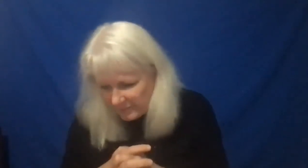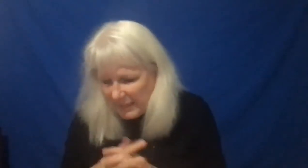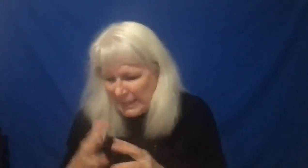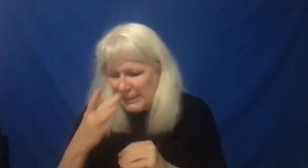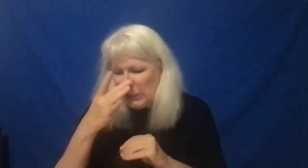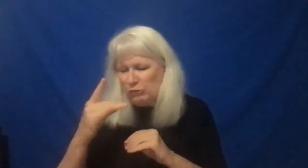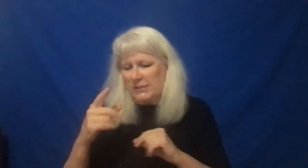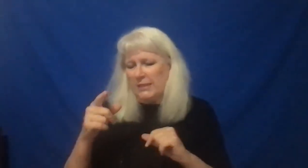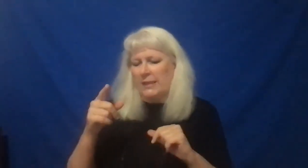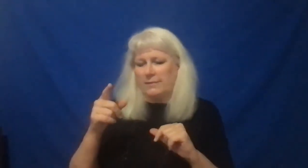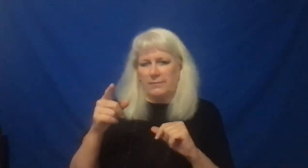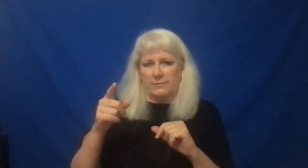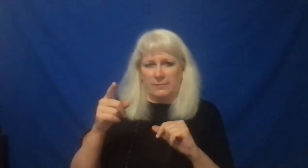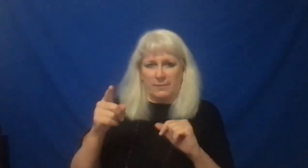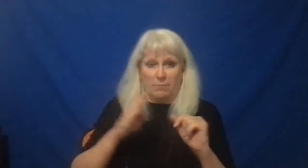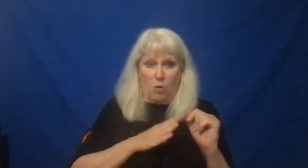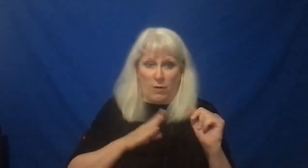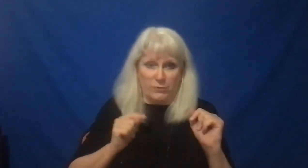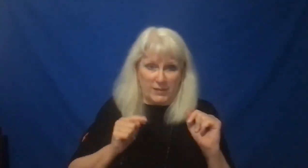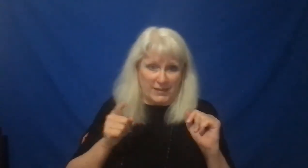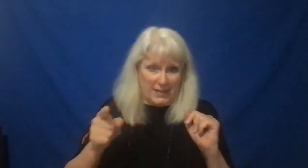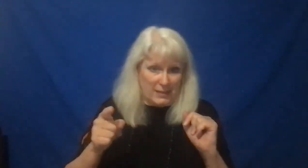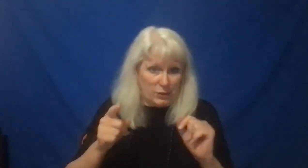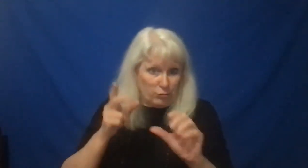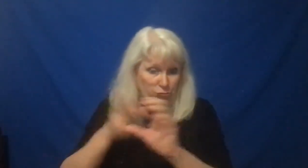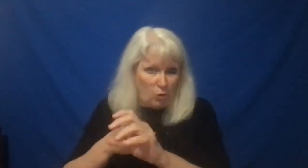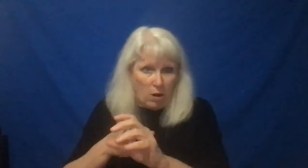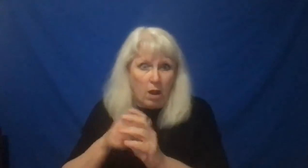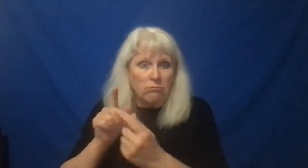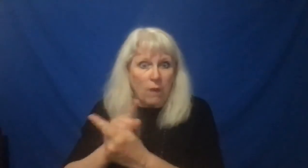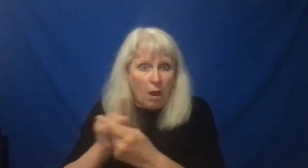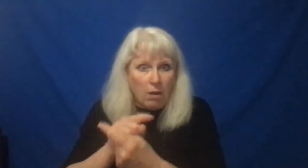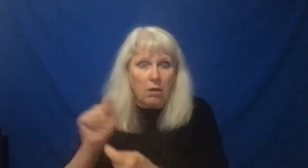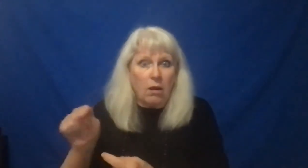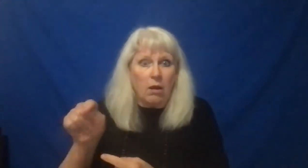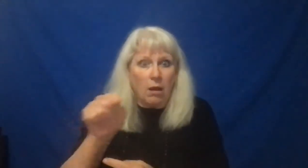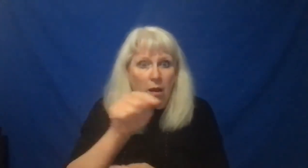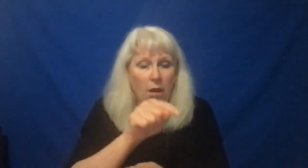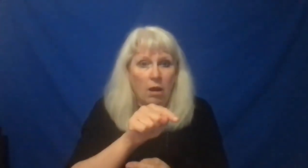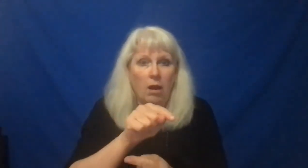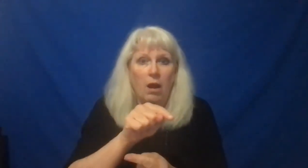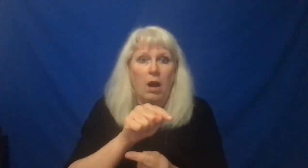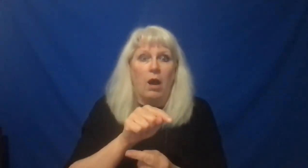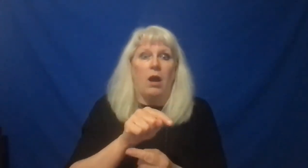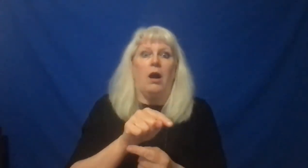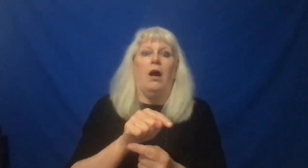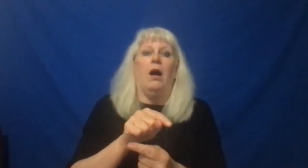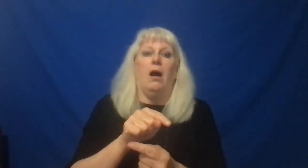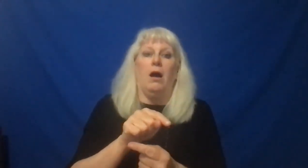have, I know are going to be lifelong friends for me, how I see how one Class